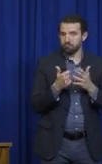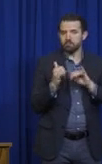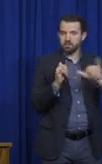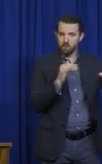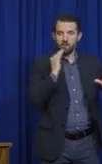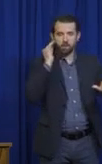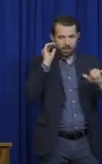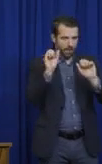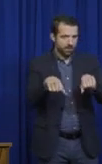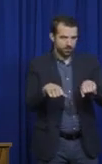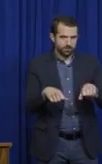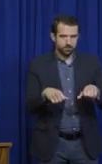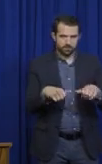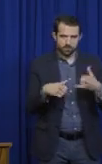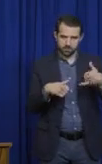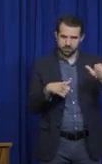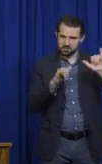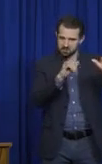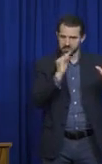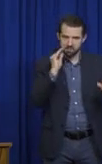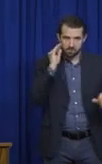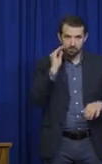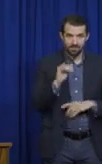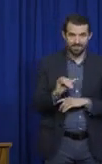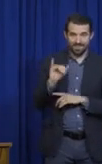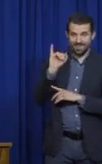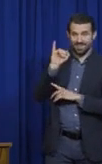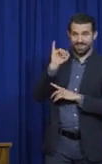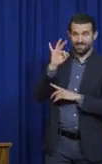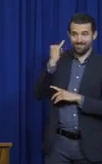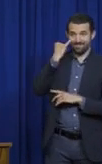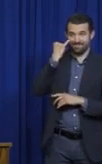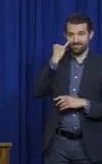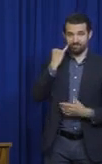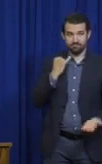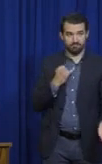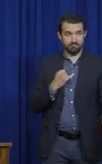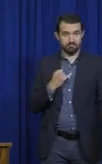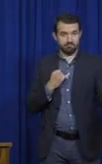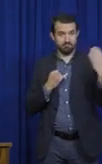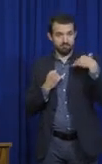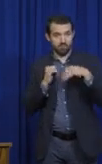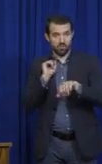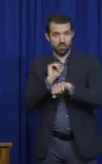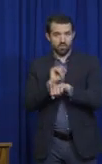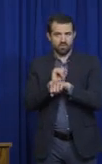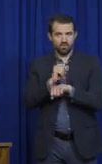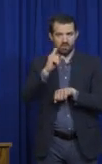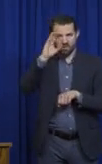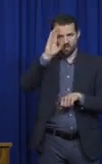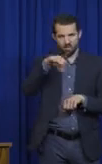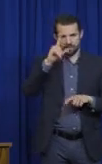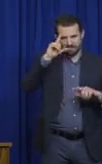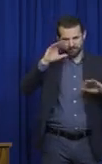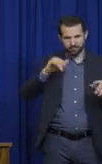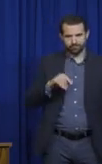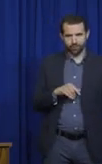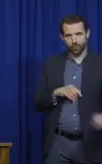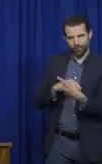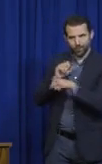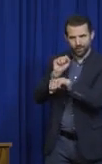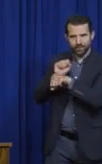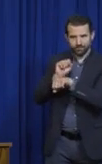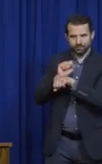premise is that if someone is offered suitable work, the expectation is that they would take it unless there were some of